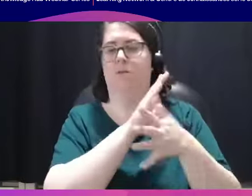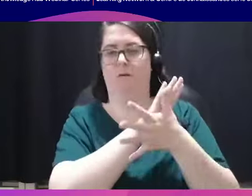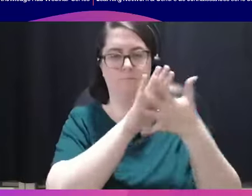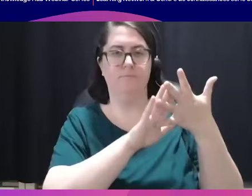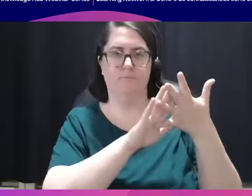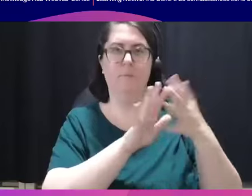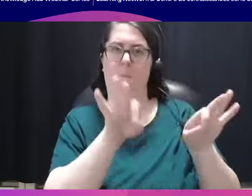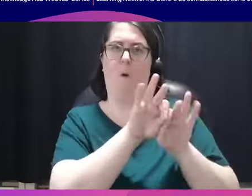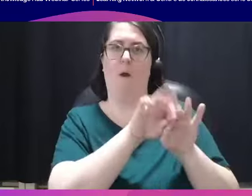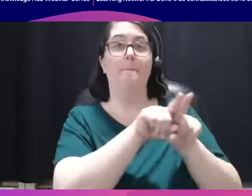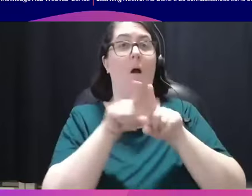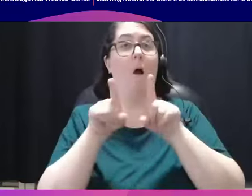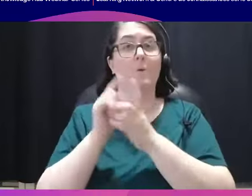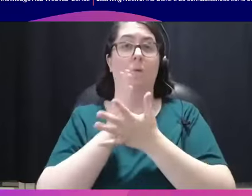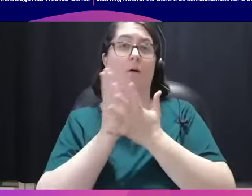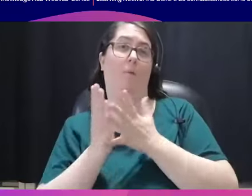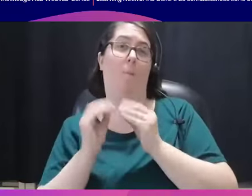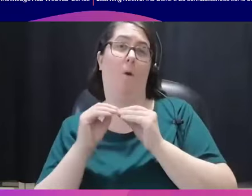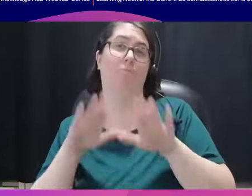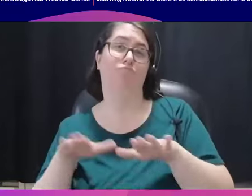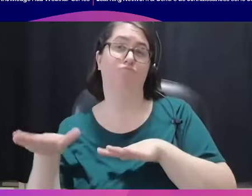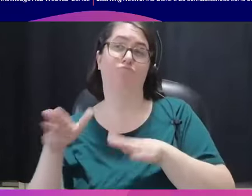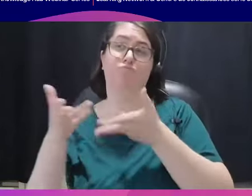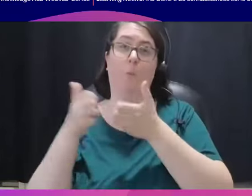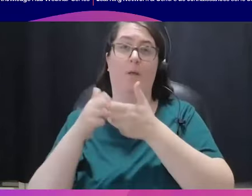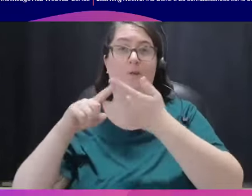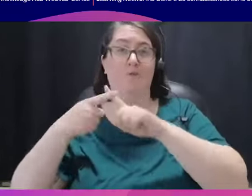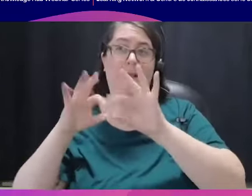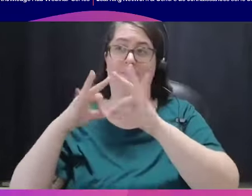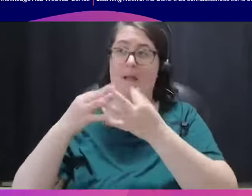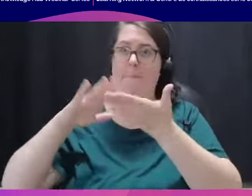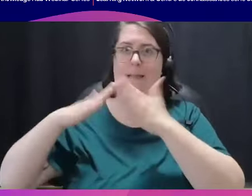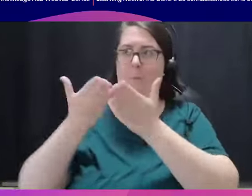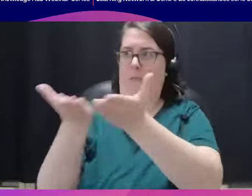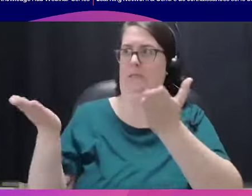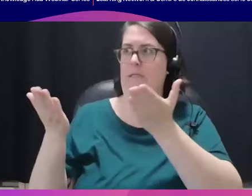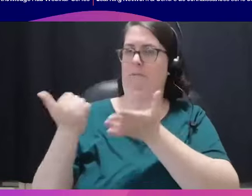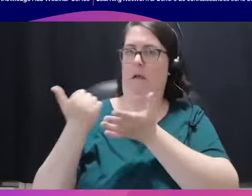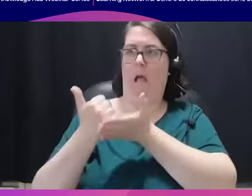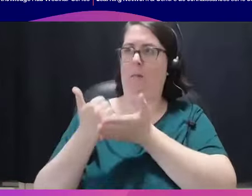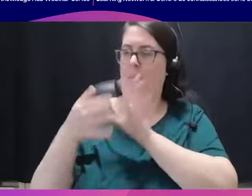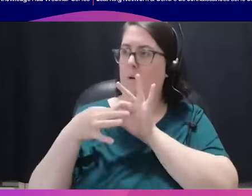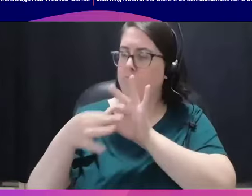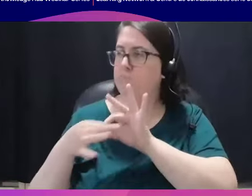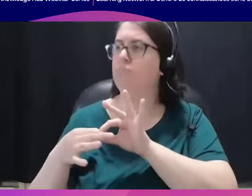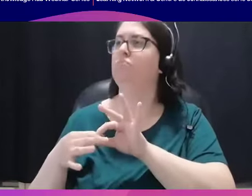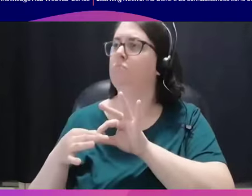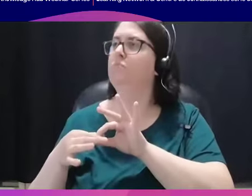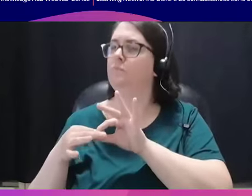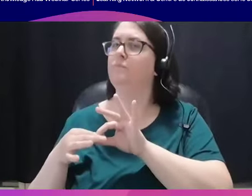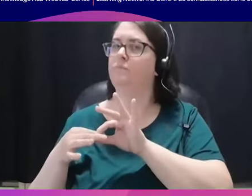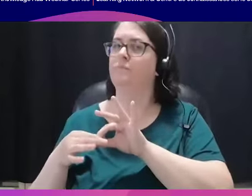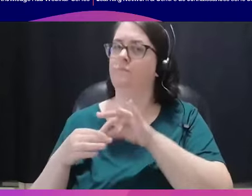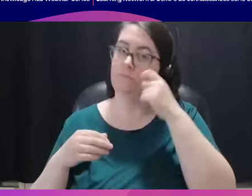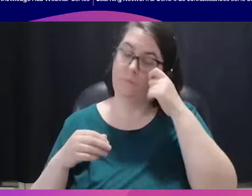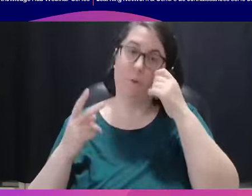but also more informal self-help communities like this one. When we work to develop